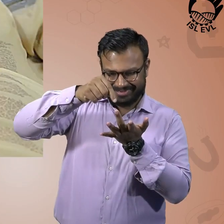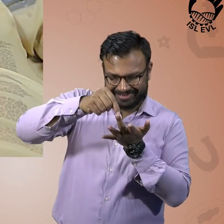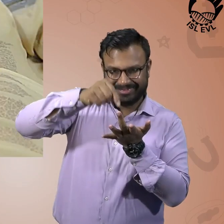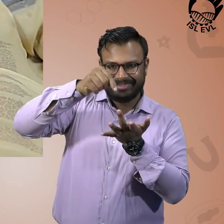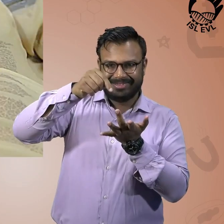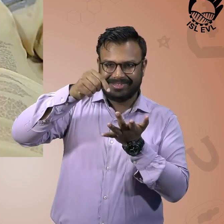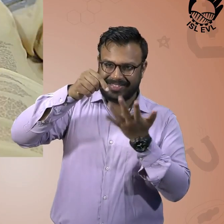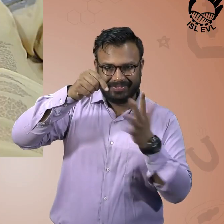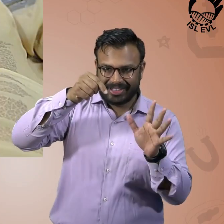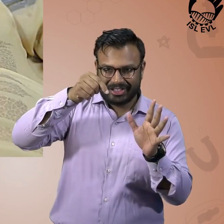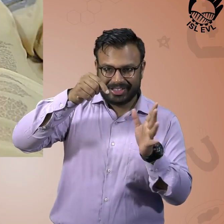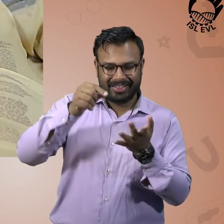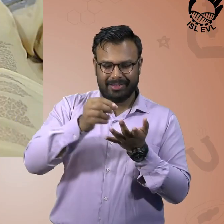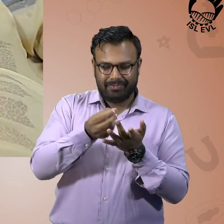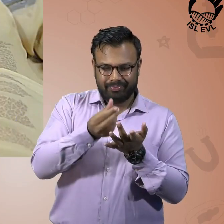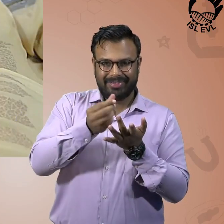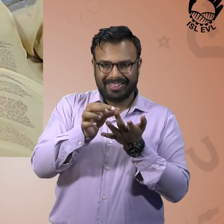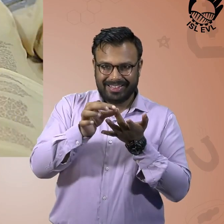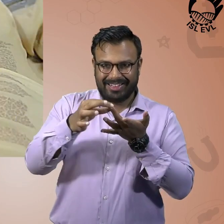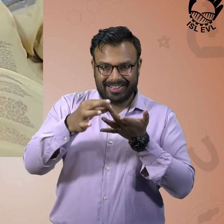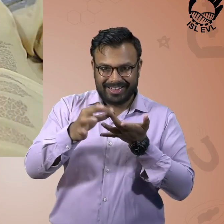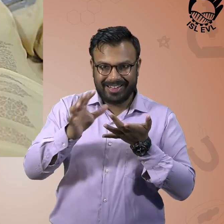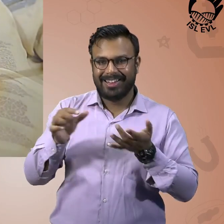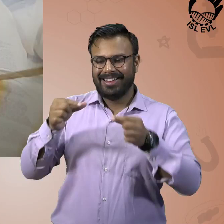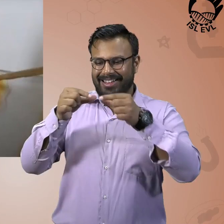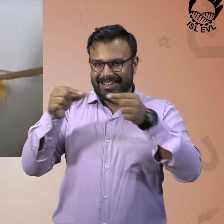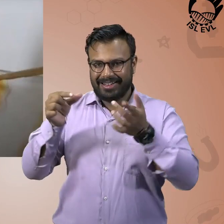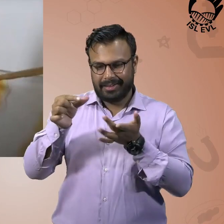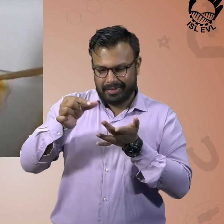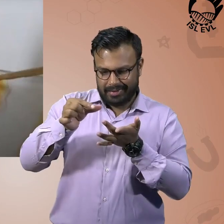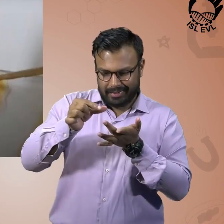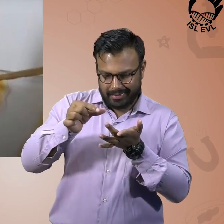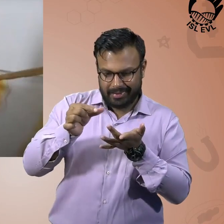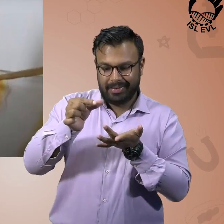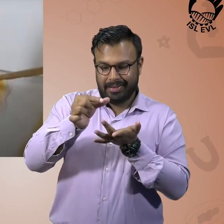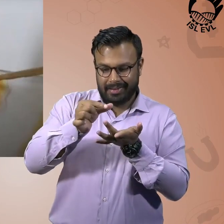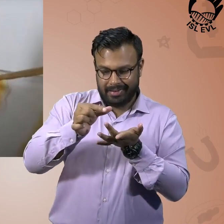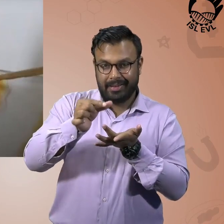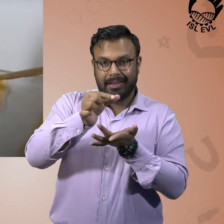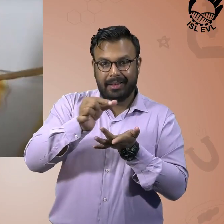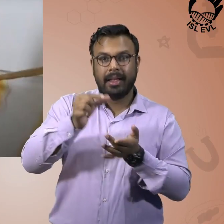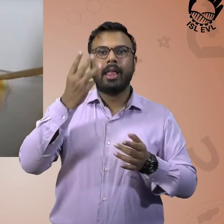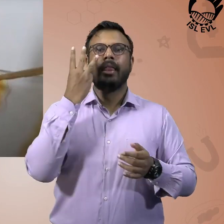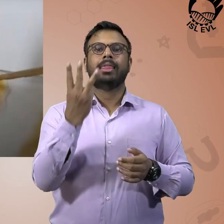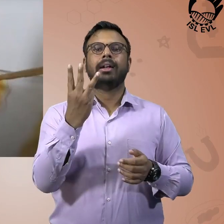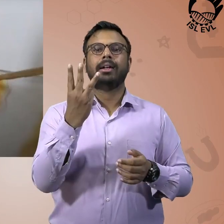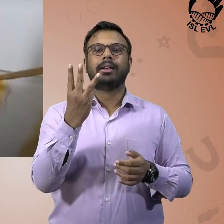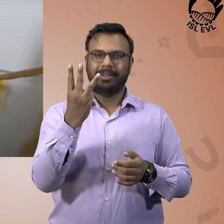First, we swab the finger with an alcohol swab and take a blood sample using a lancet.